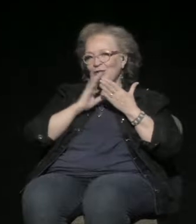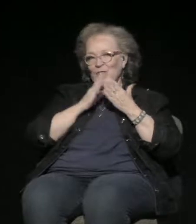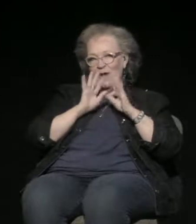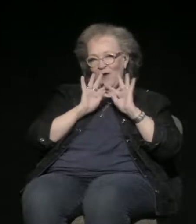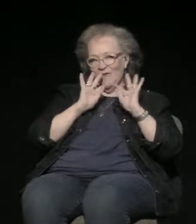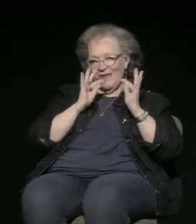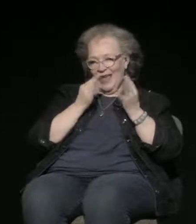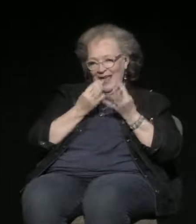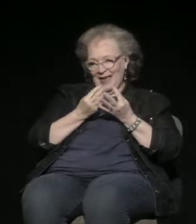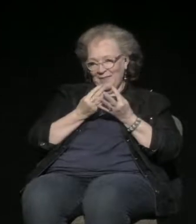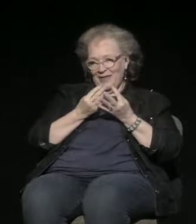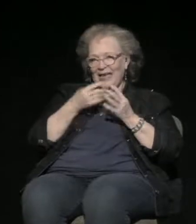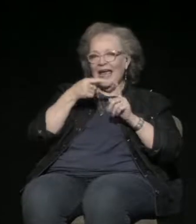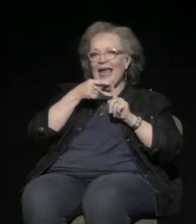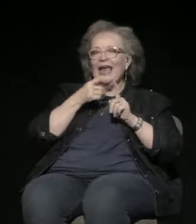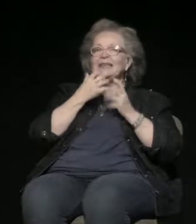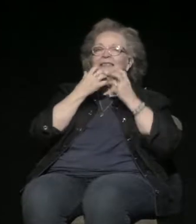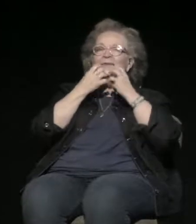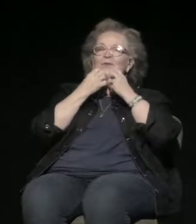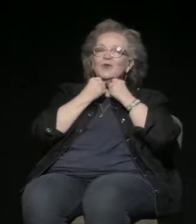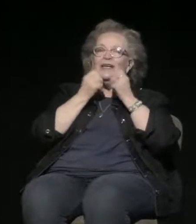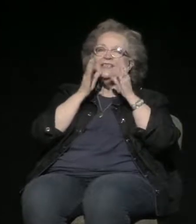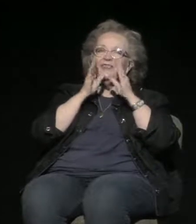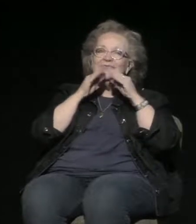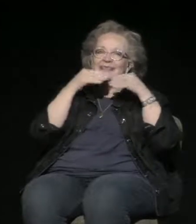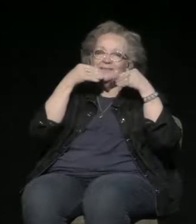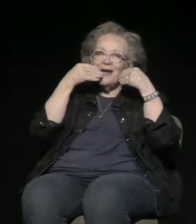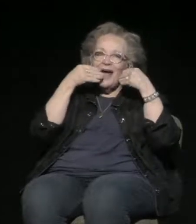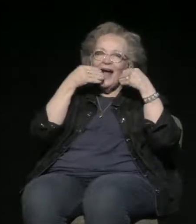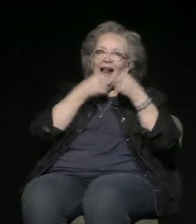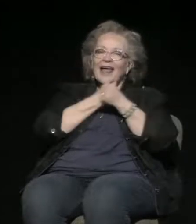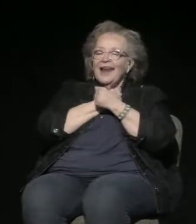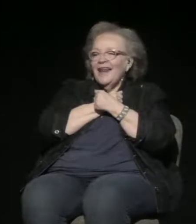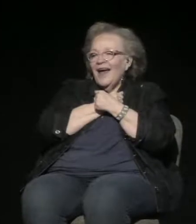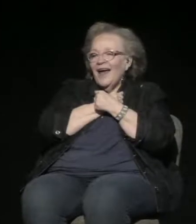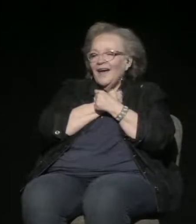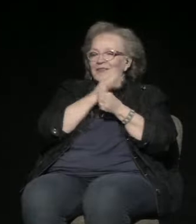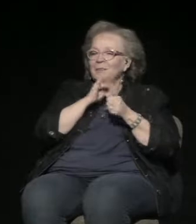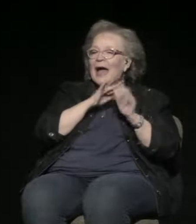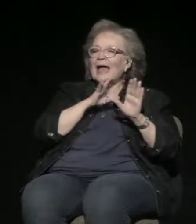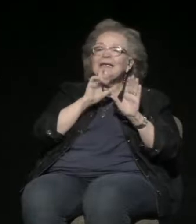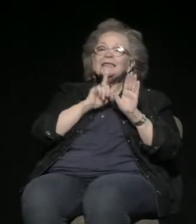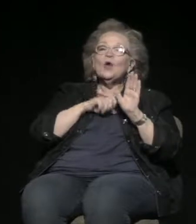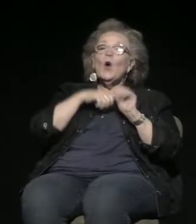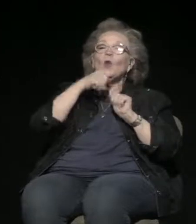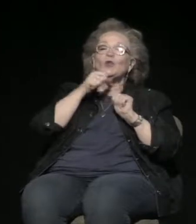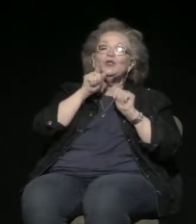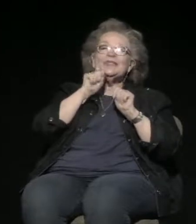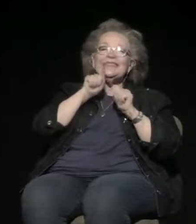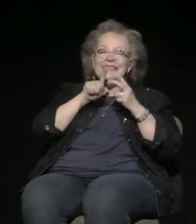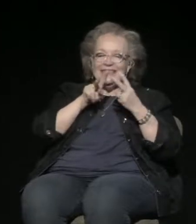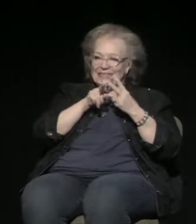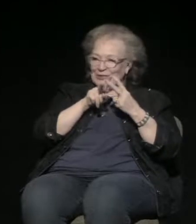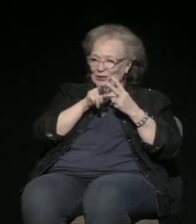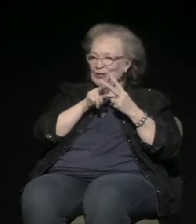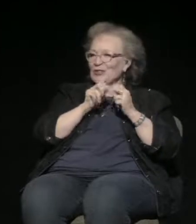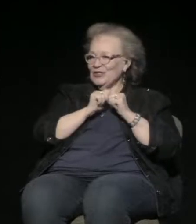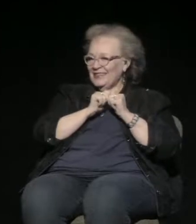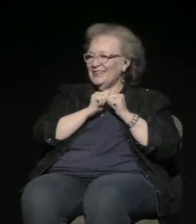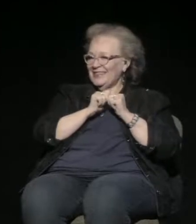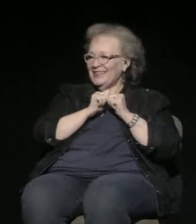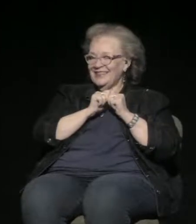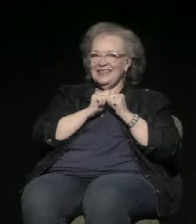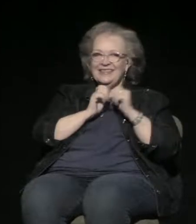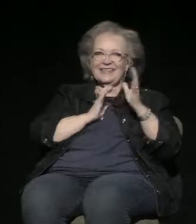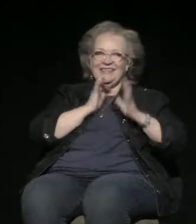family He has the most precious smile And is loved big by his older sisters I see dress up in the